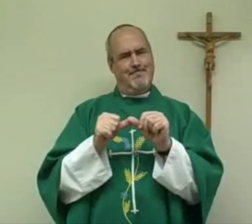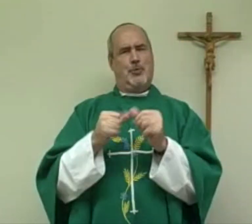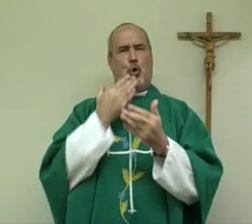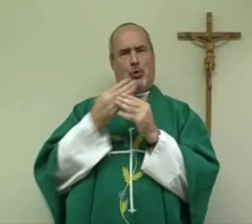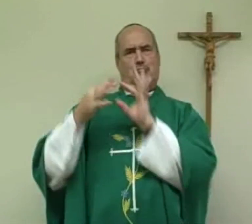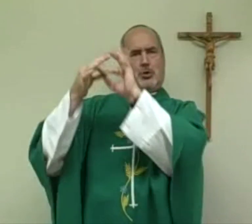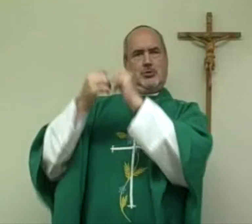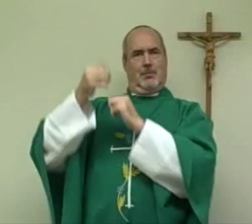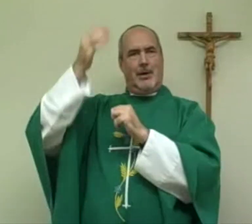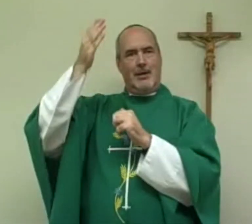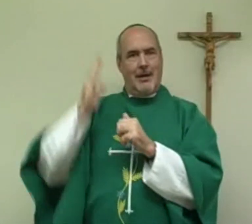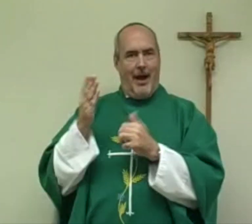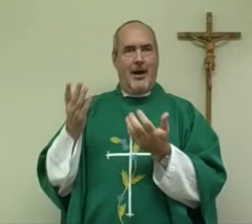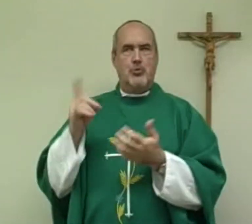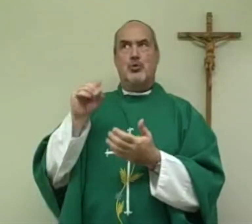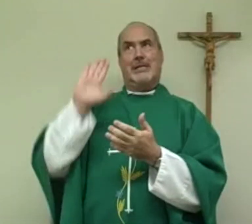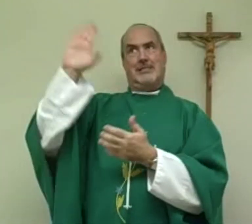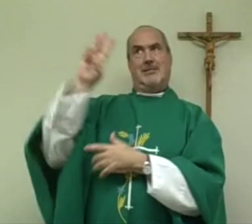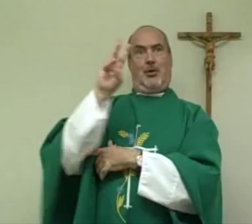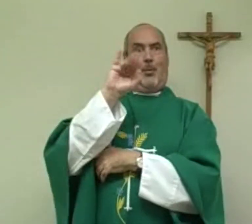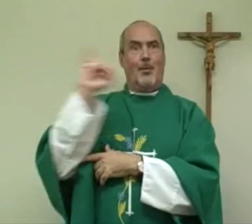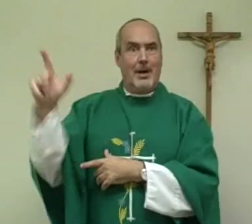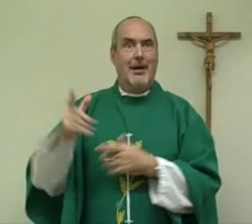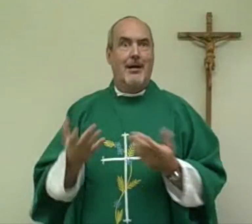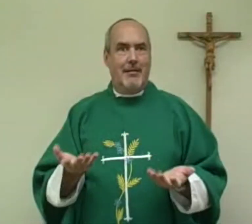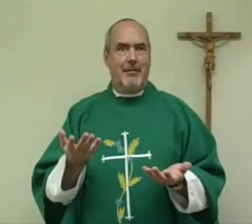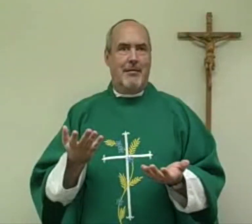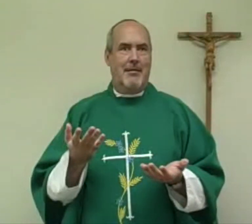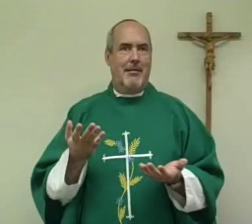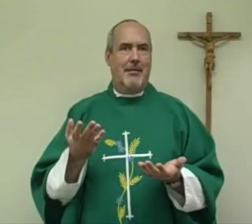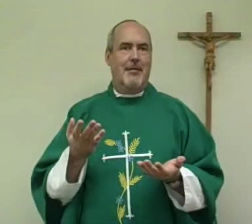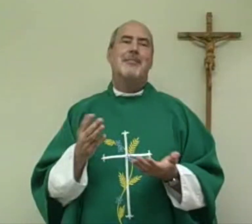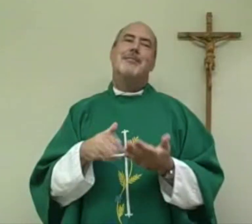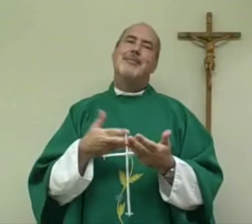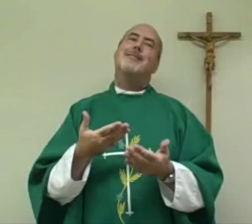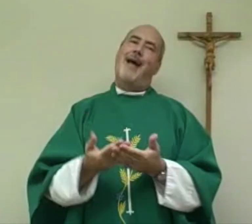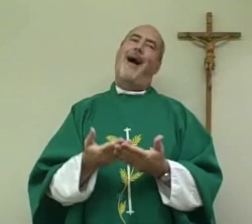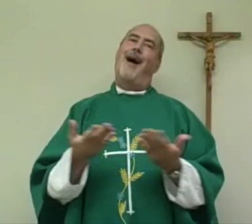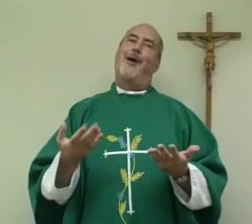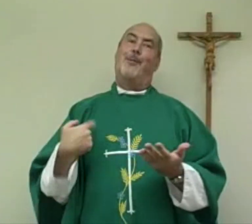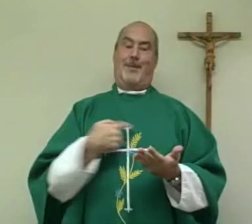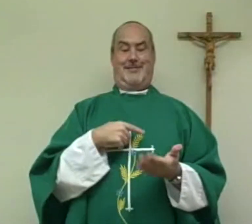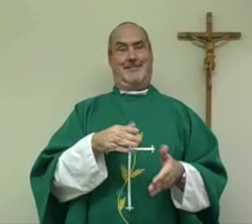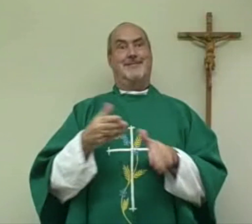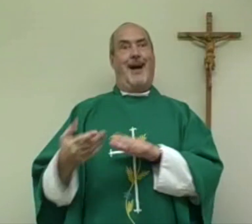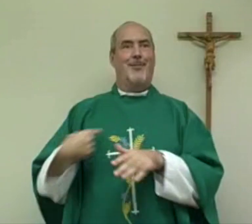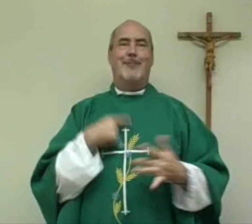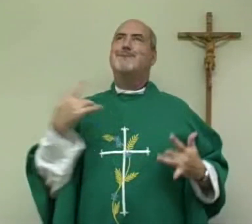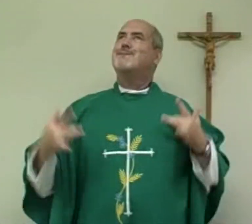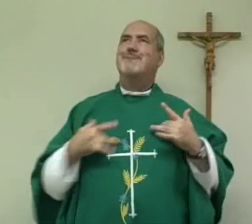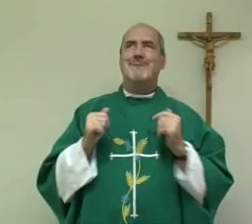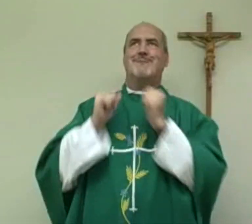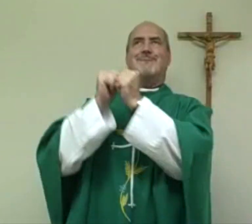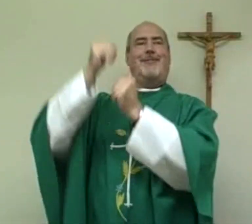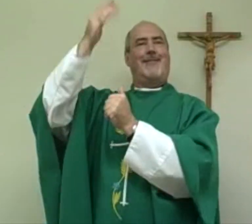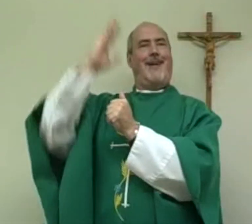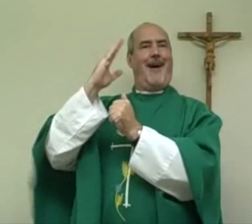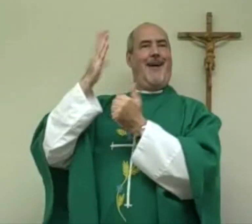So it's important that we have a good relationship with God, that we follow his will, and then when